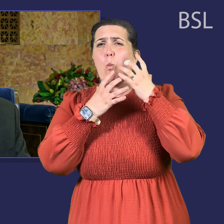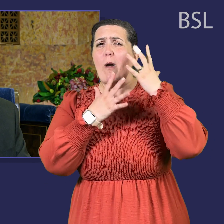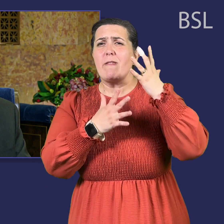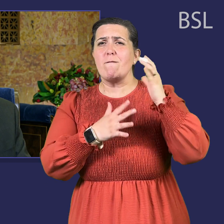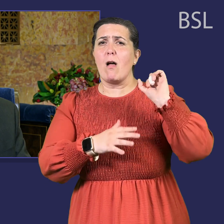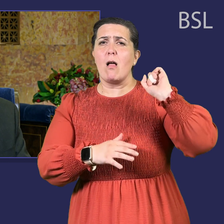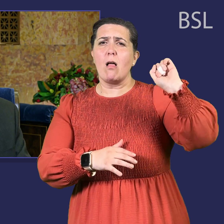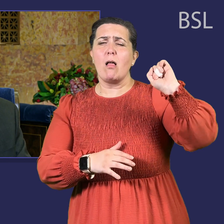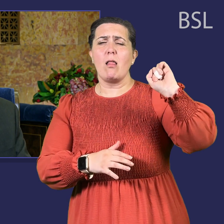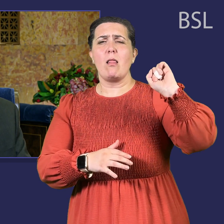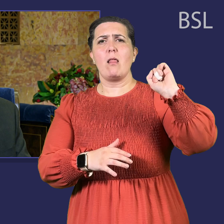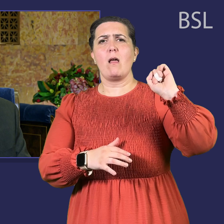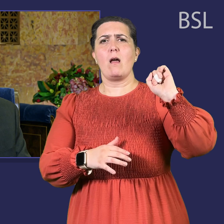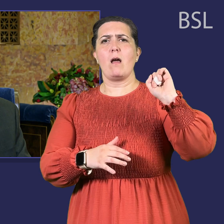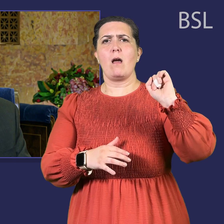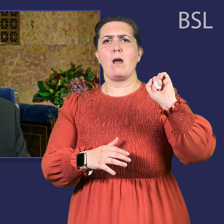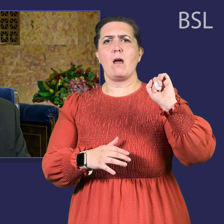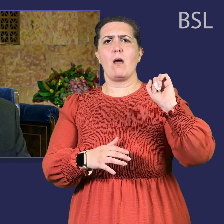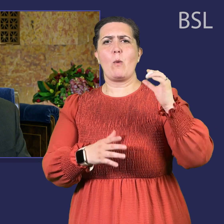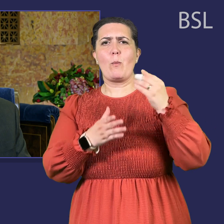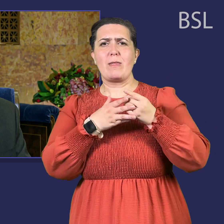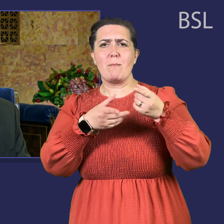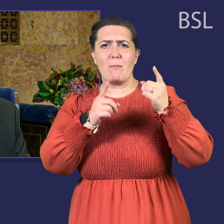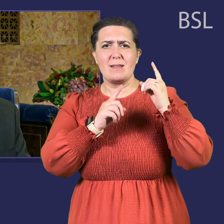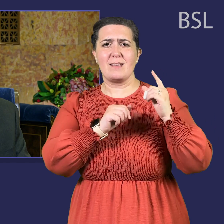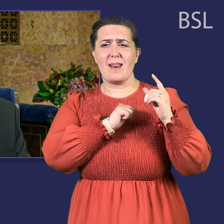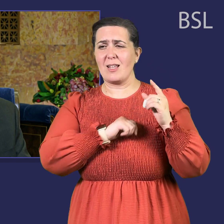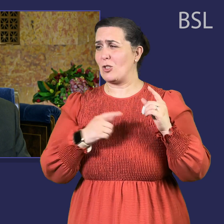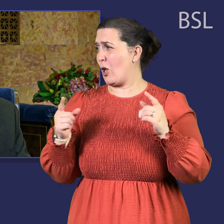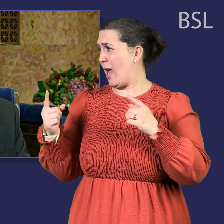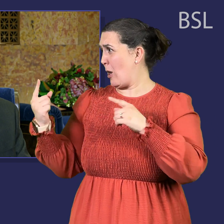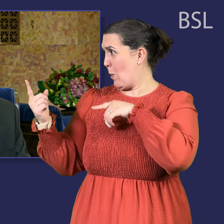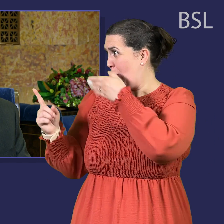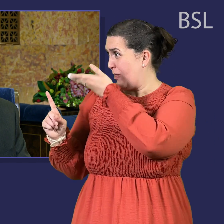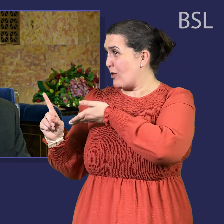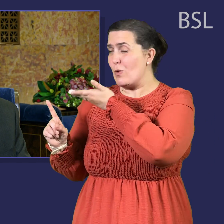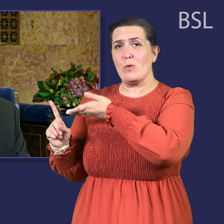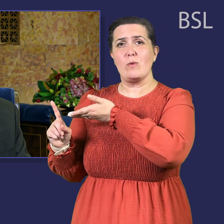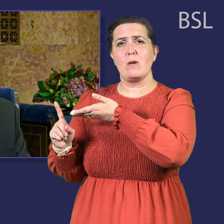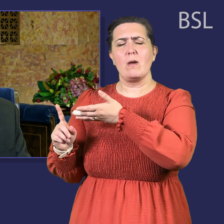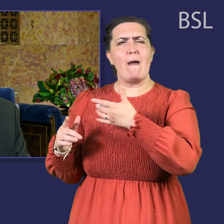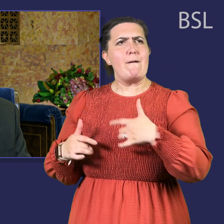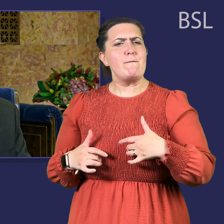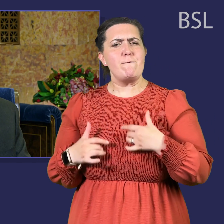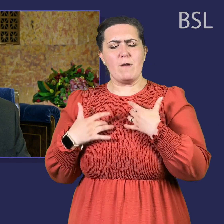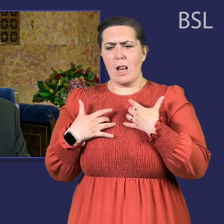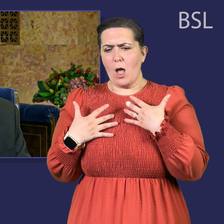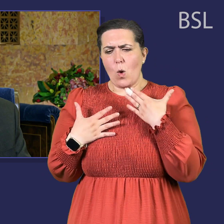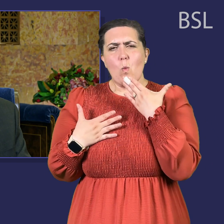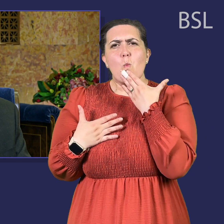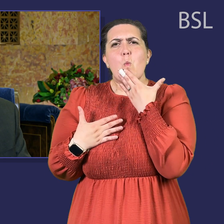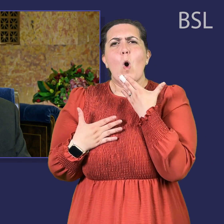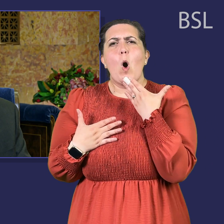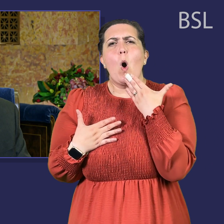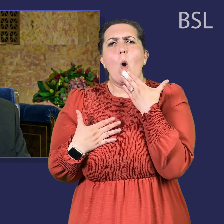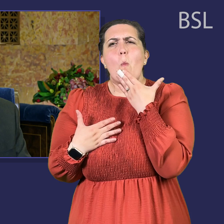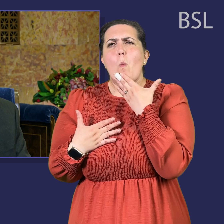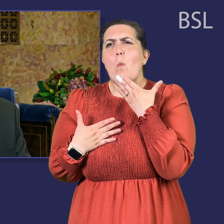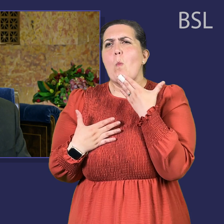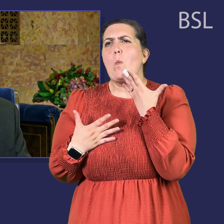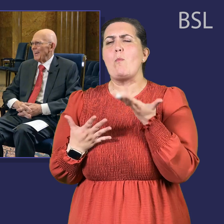wonderful things of being at your side and with President Nelson is the feeling of